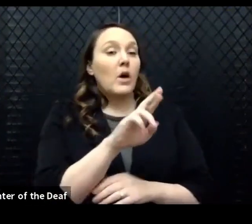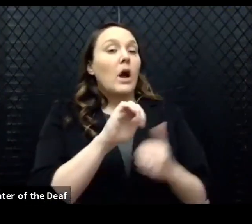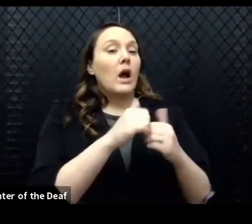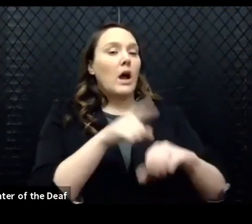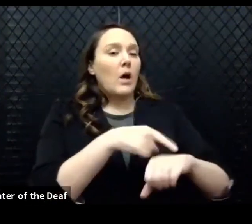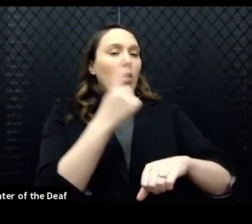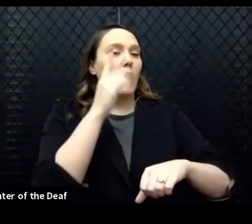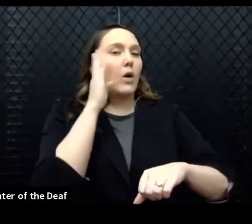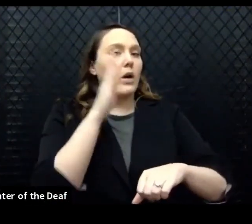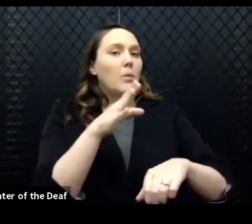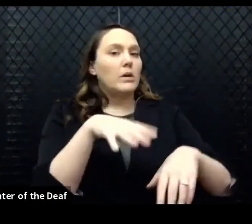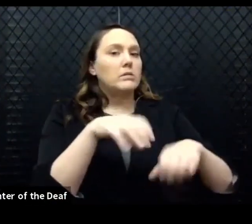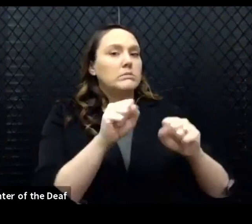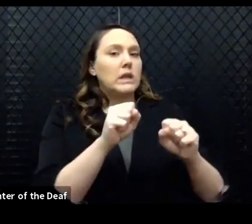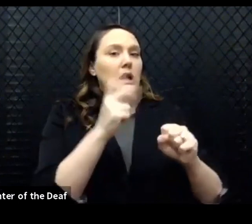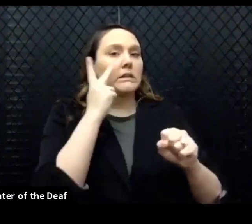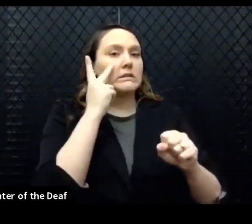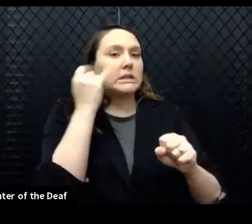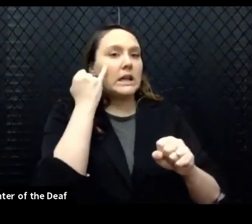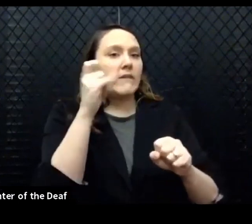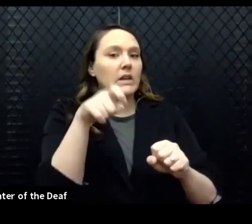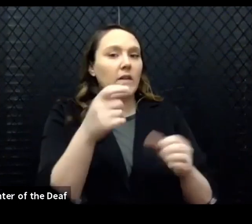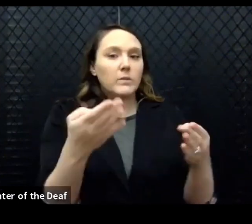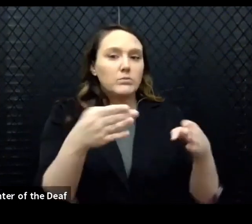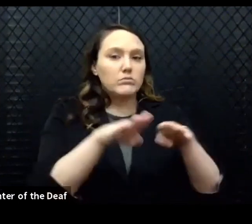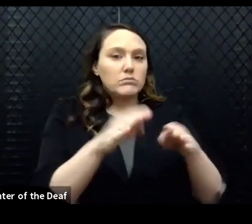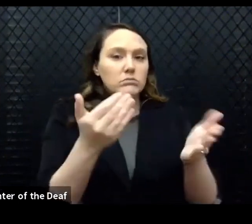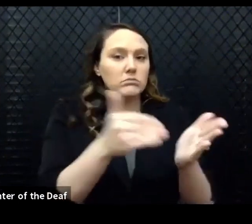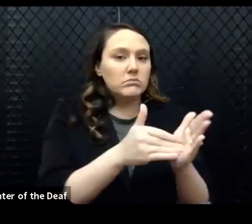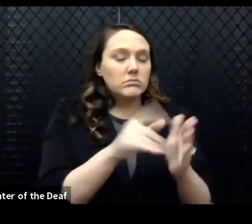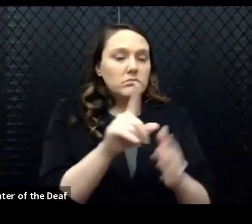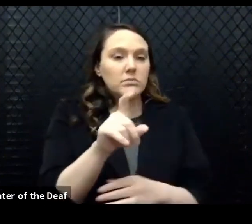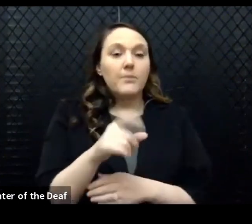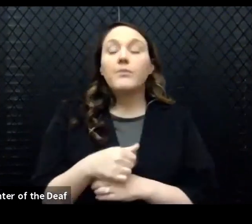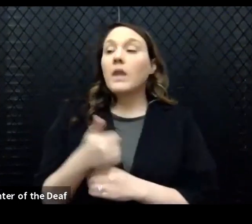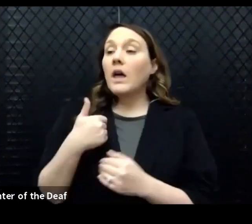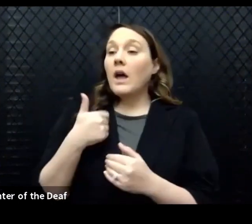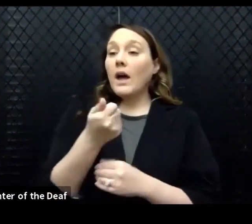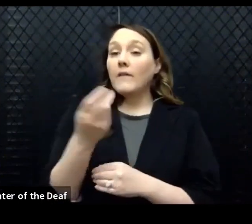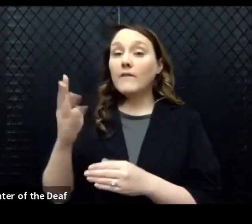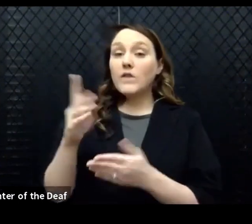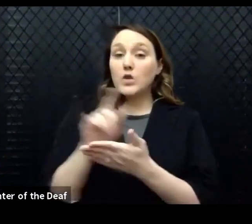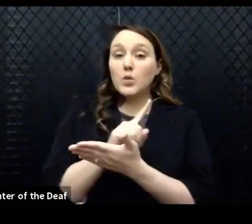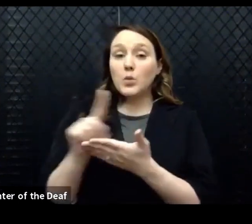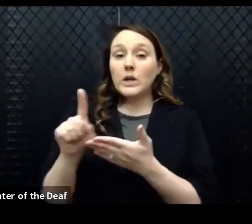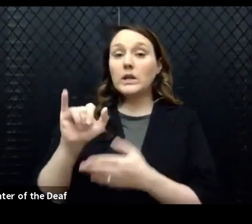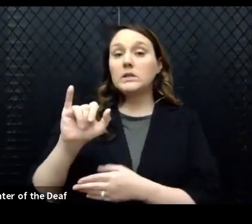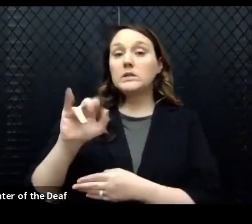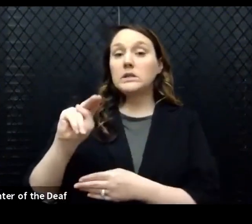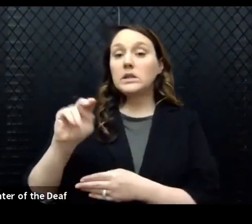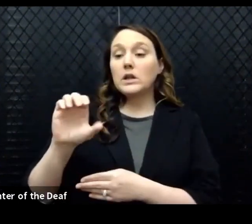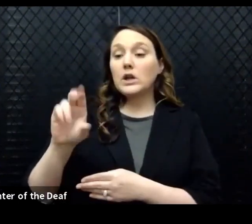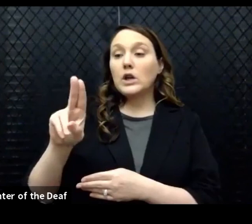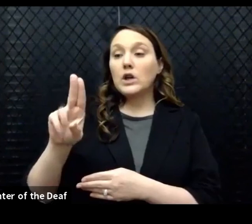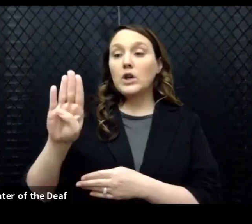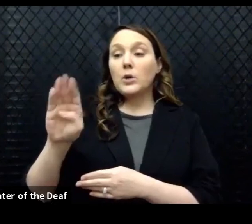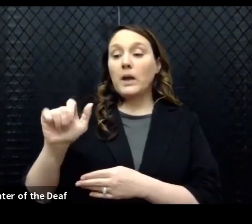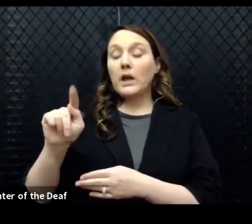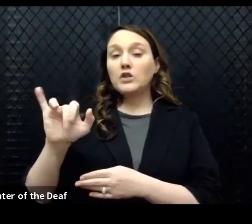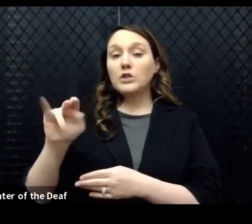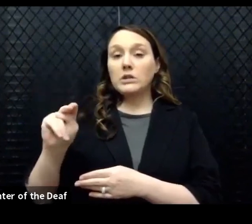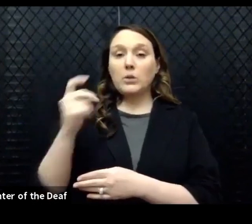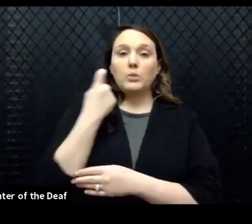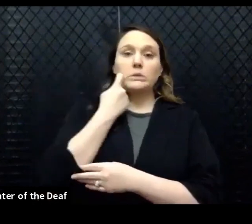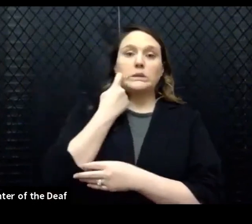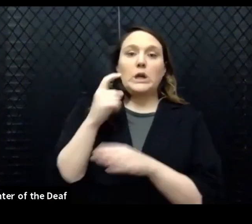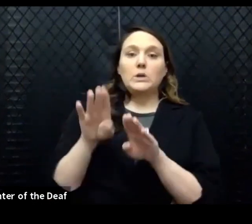close businesses back down again? So we have a couple of weeks of incubation. So we've just reopened. People are getting